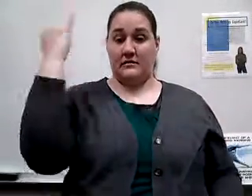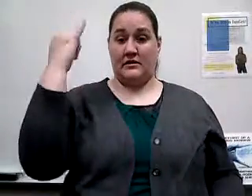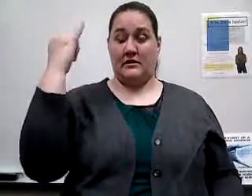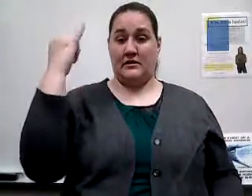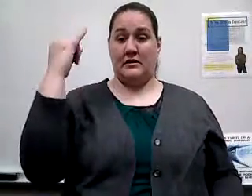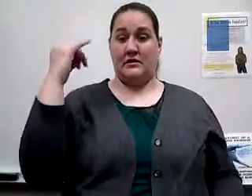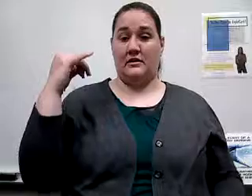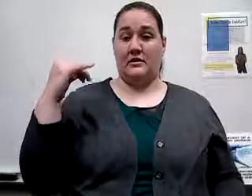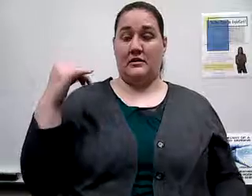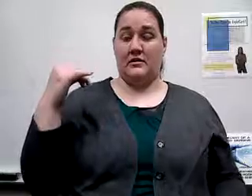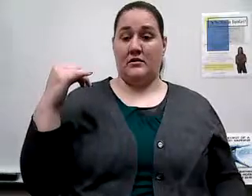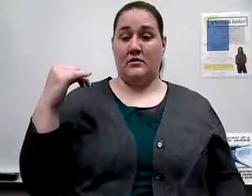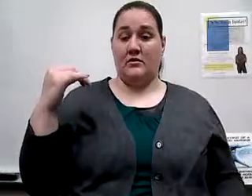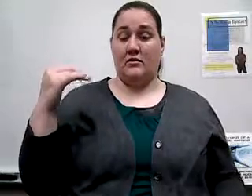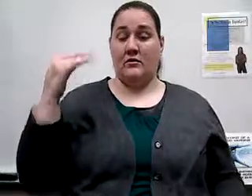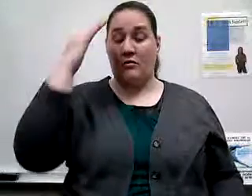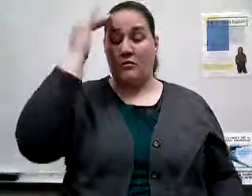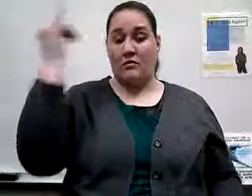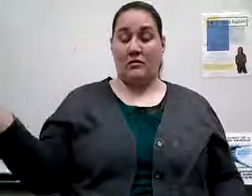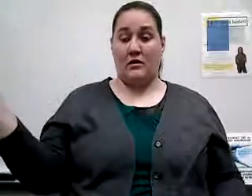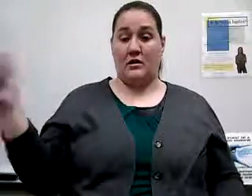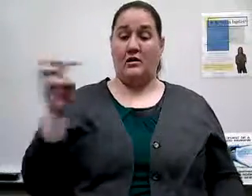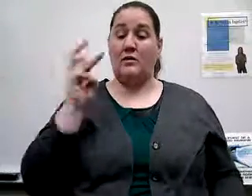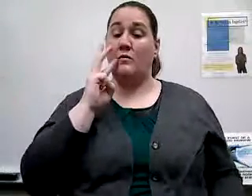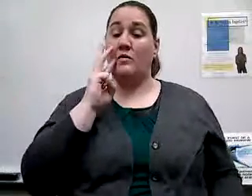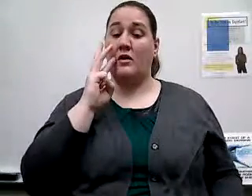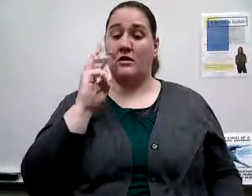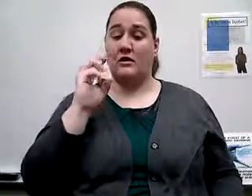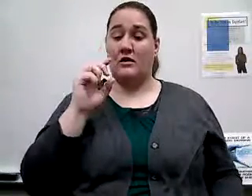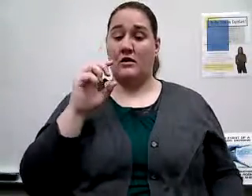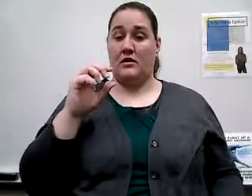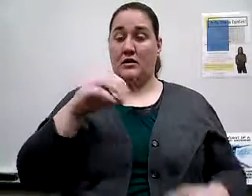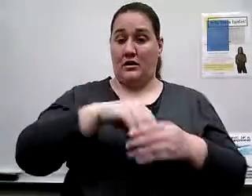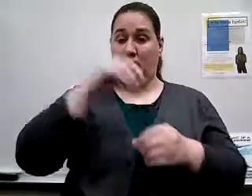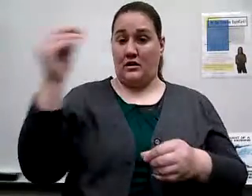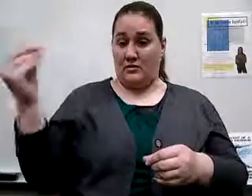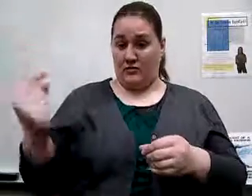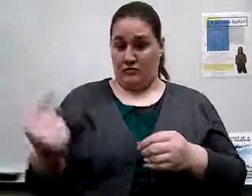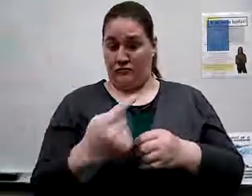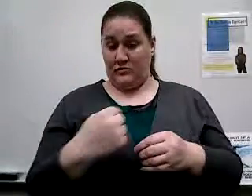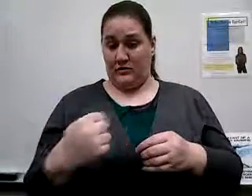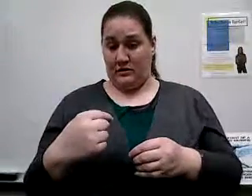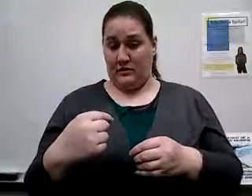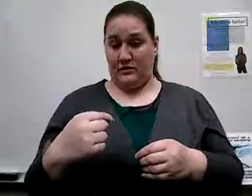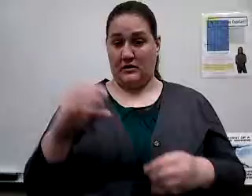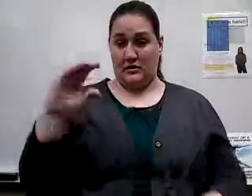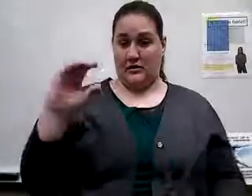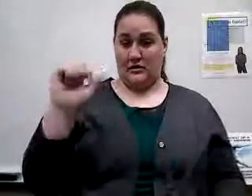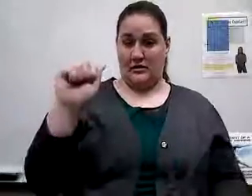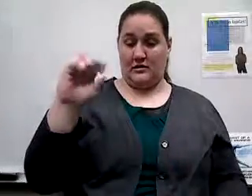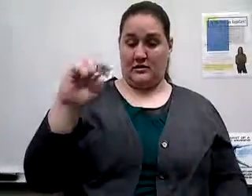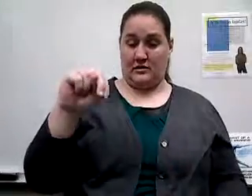it. Why does this have water on the outside of this Pepsi? It's like cooler on the inside and warmer on the